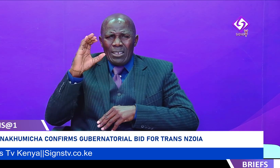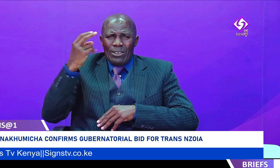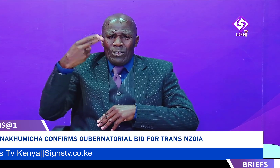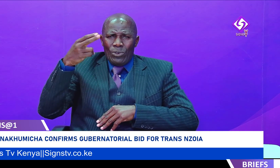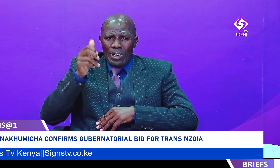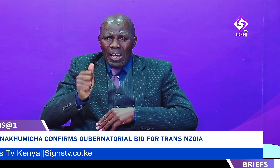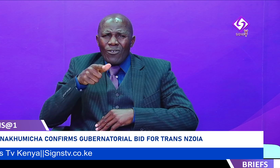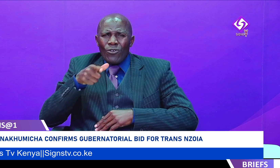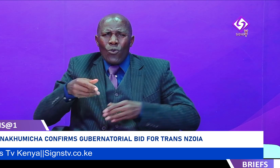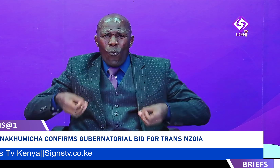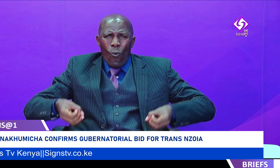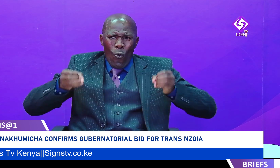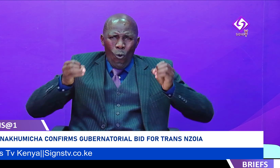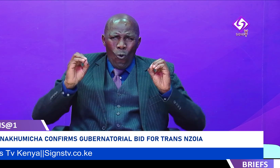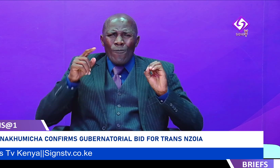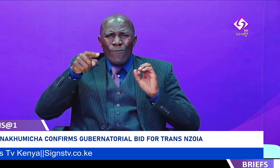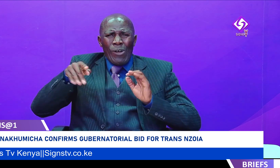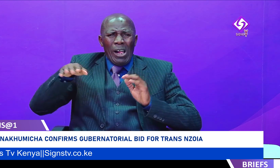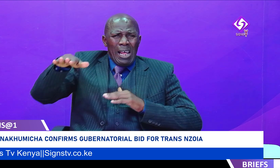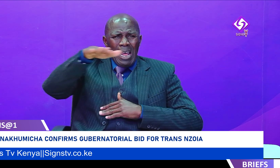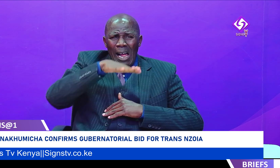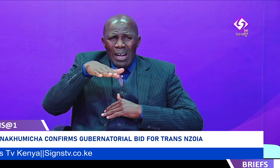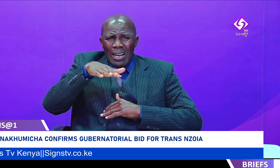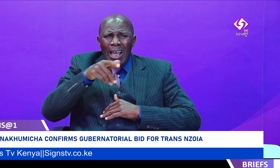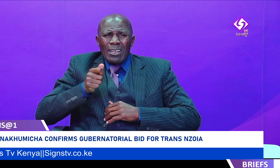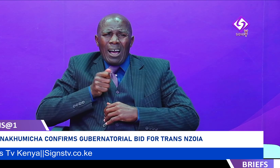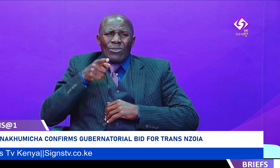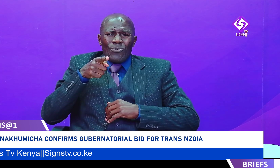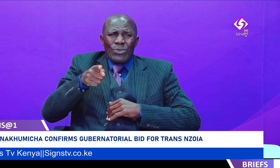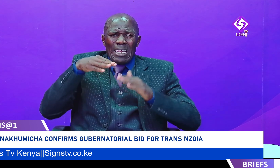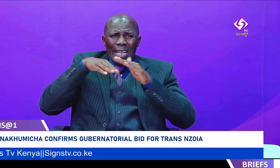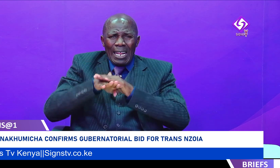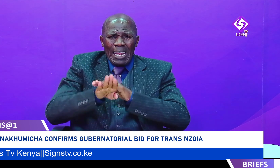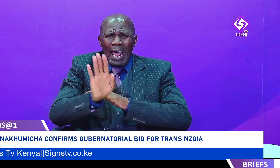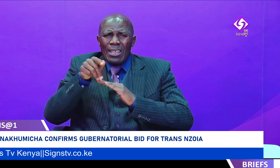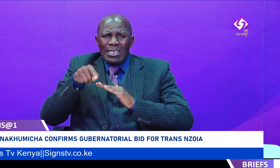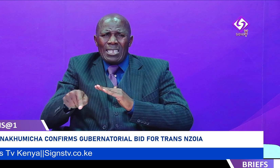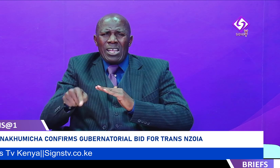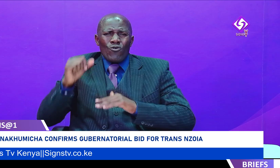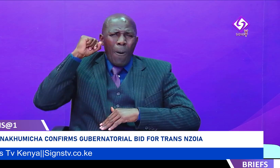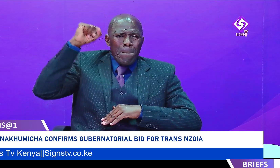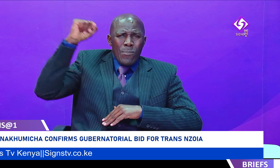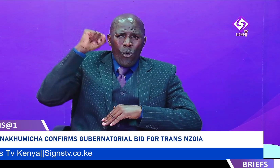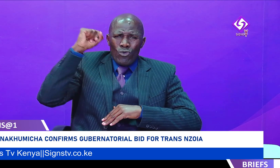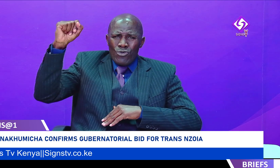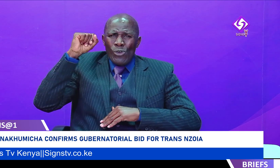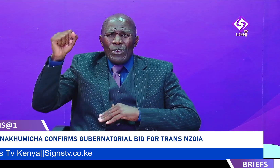Susan Nakhumicha, has officially affirmed her entry into the political contest for the Nzoia